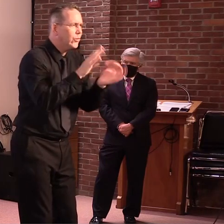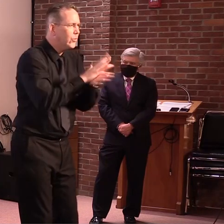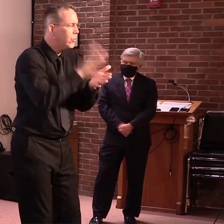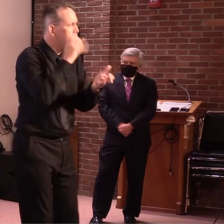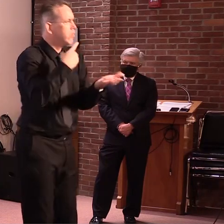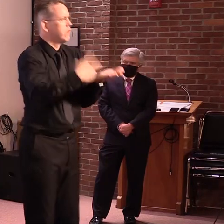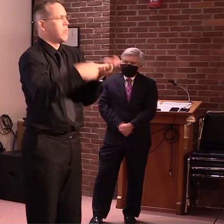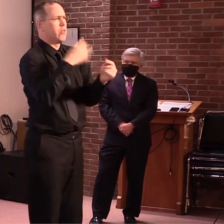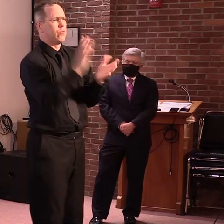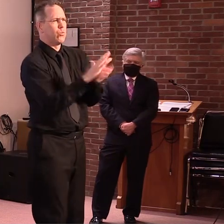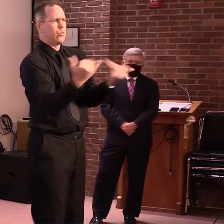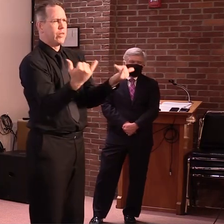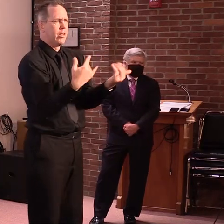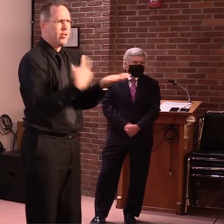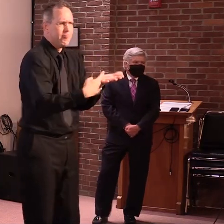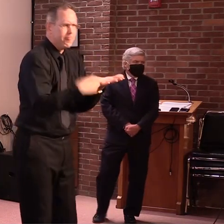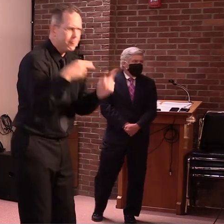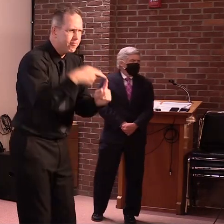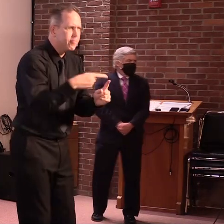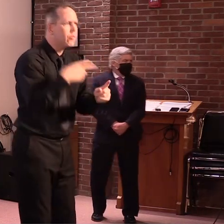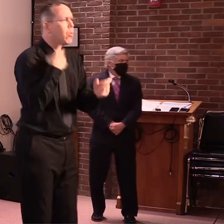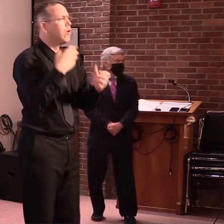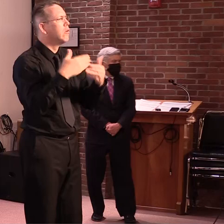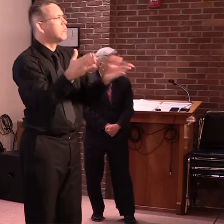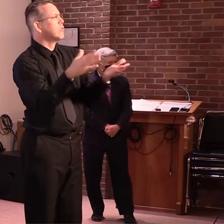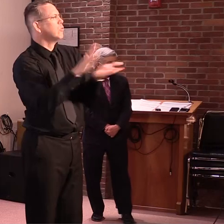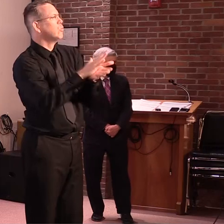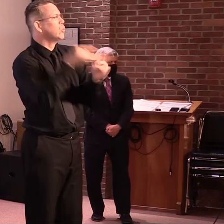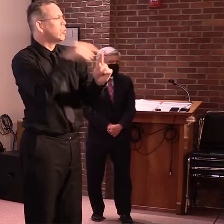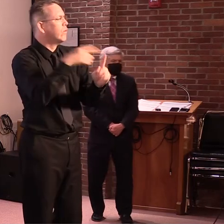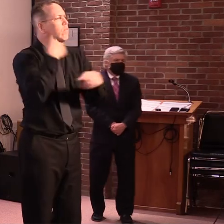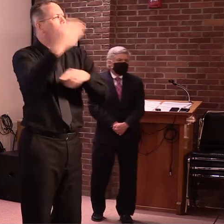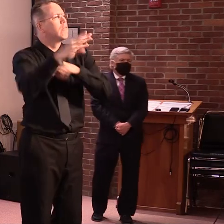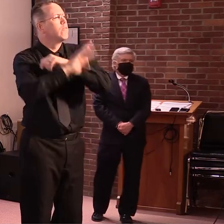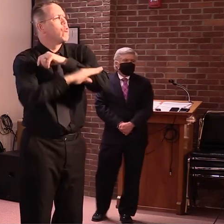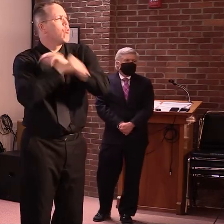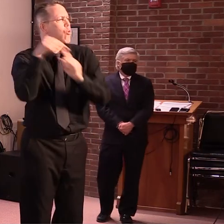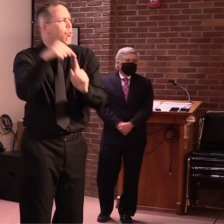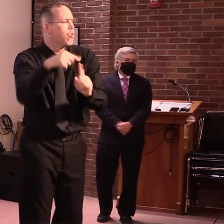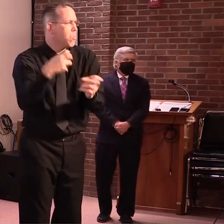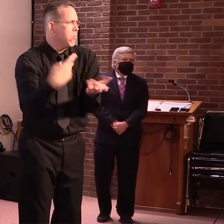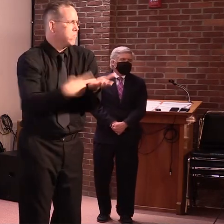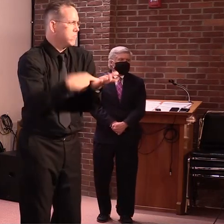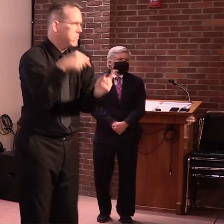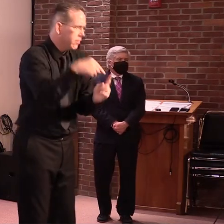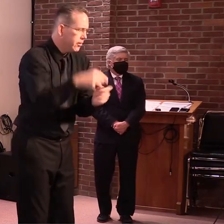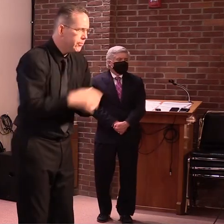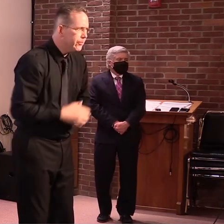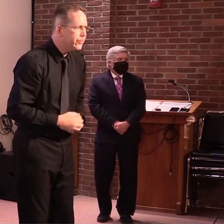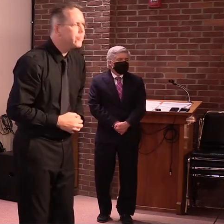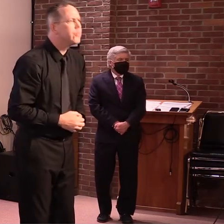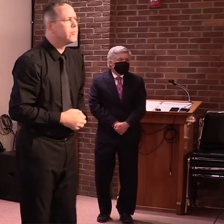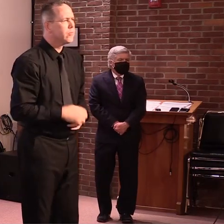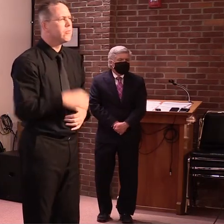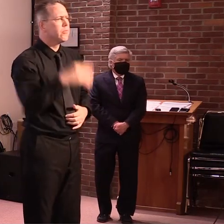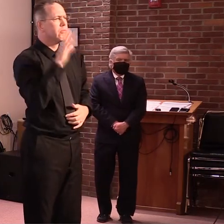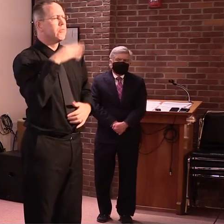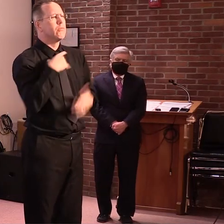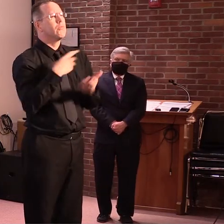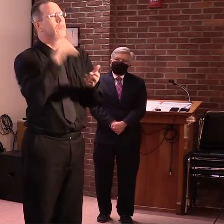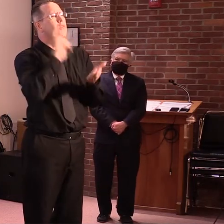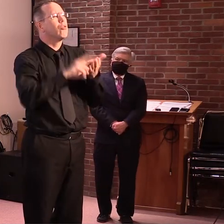preparations underway to get there by Labor Day. And Secretary French will provide more details shortly.